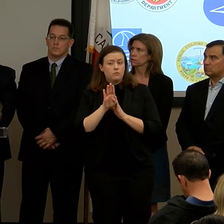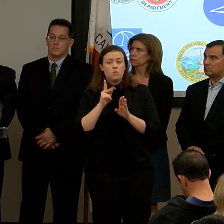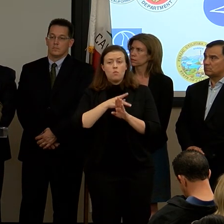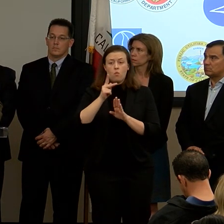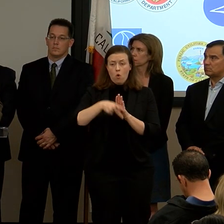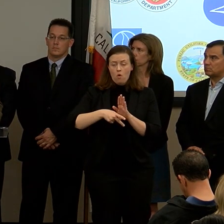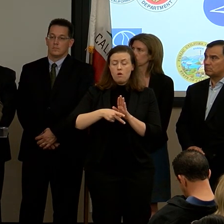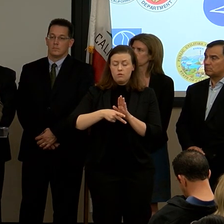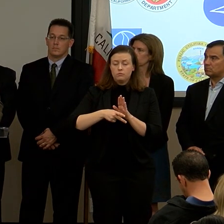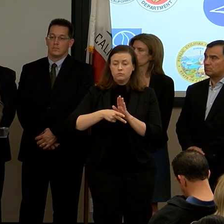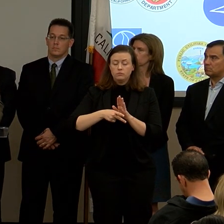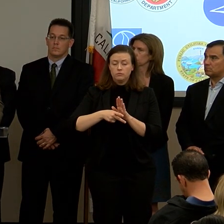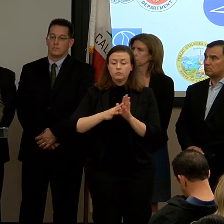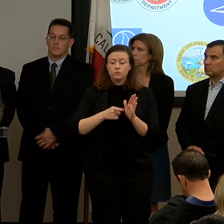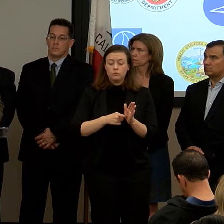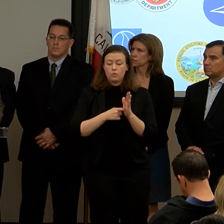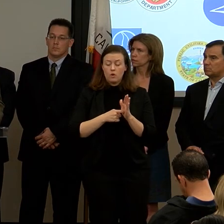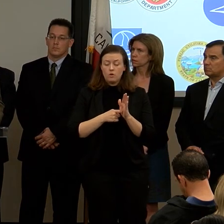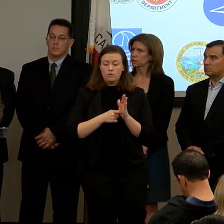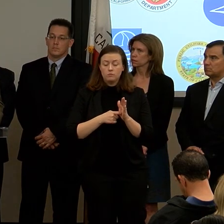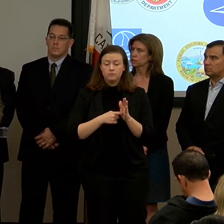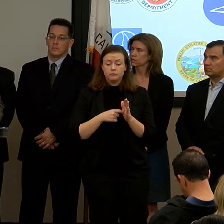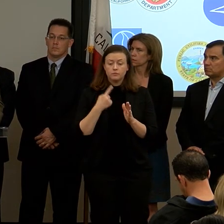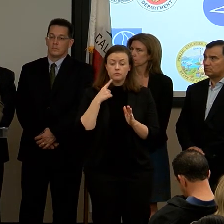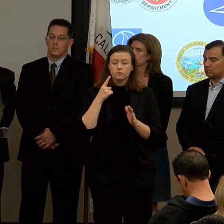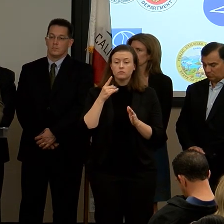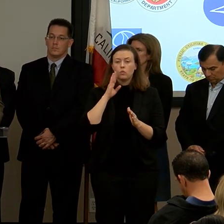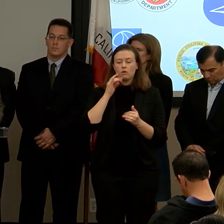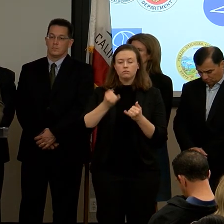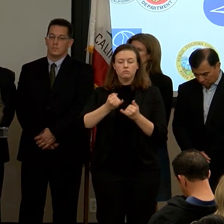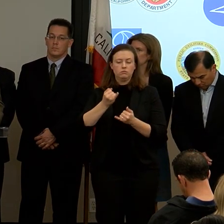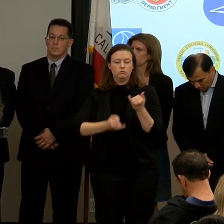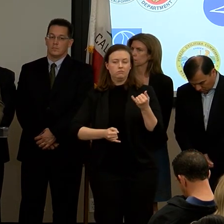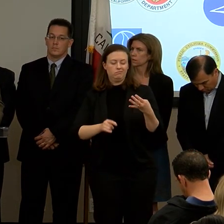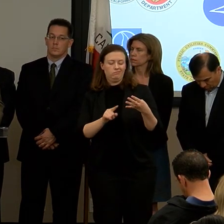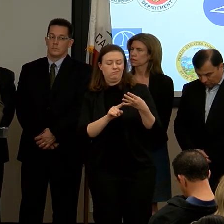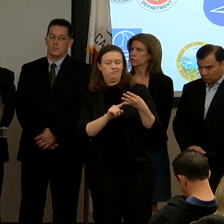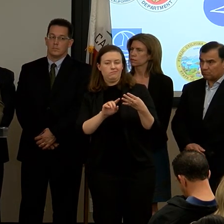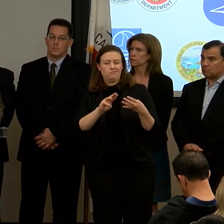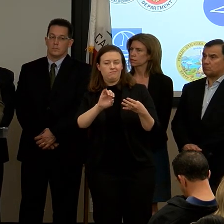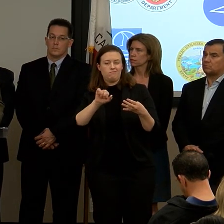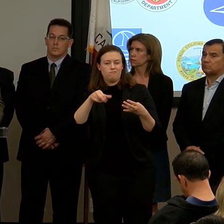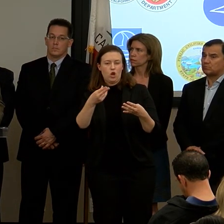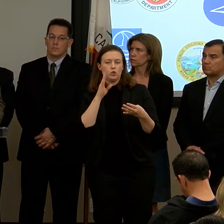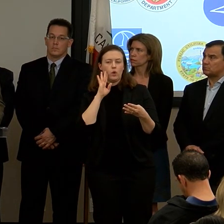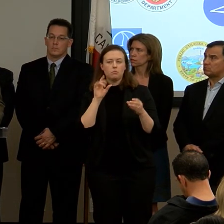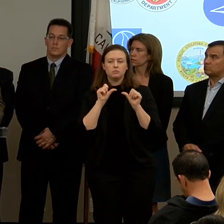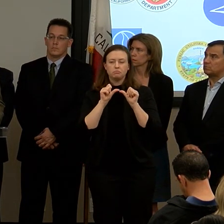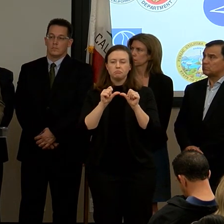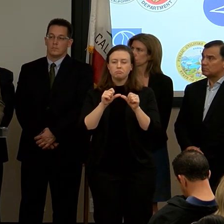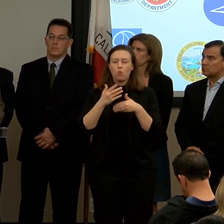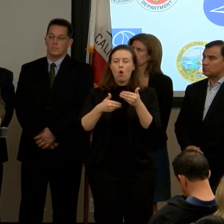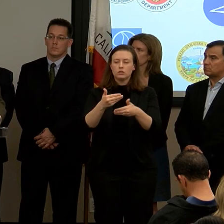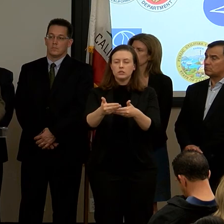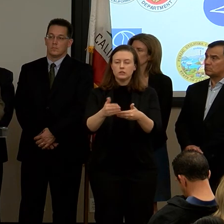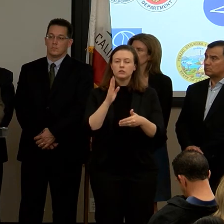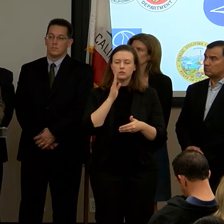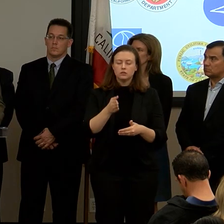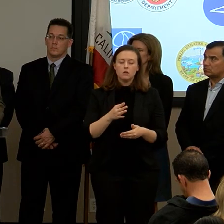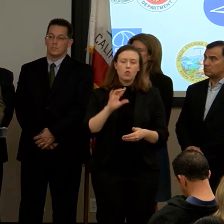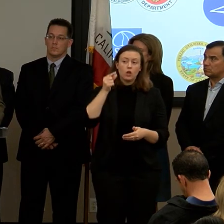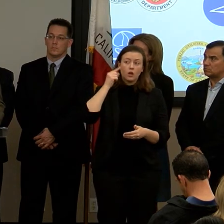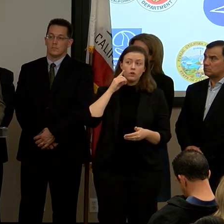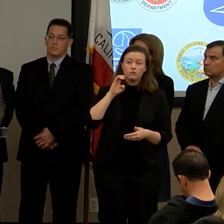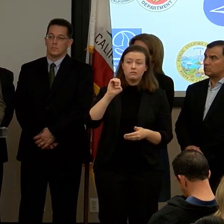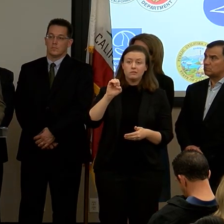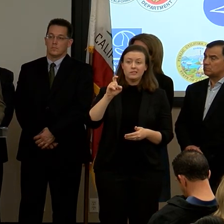program that's required to be finalized by the end of March, so we'll be going through a public process on that. And then the governor's